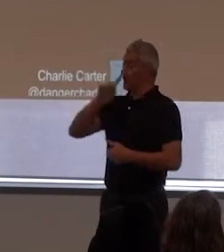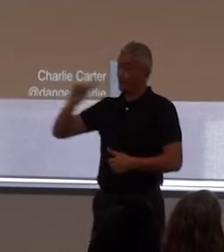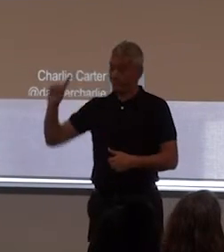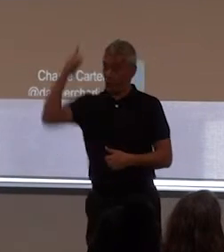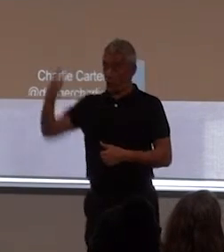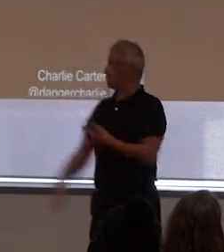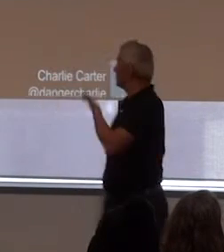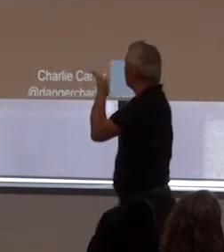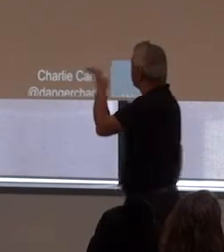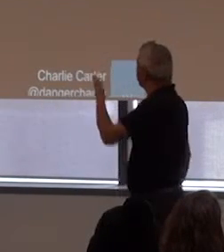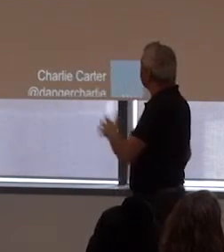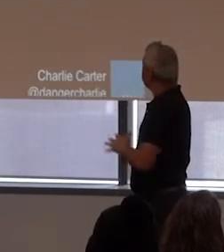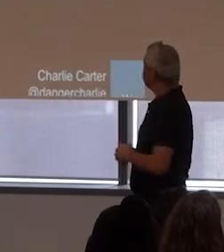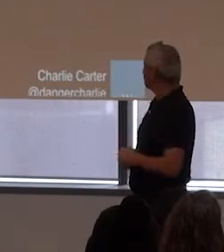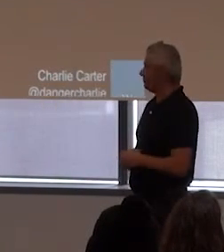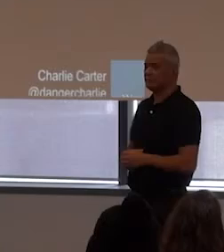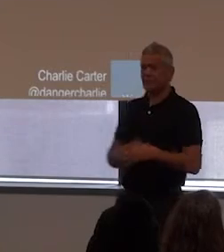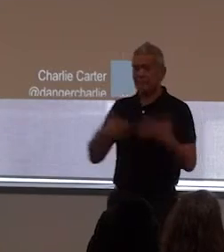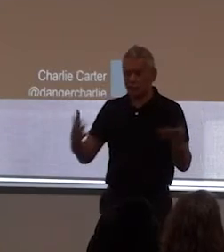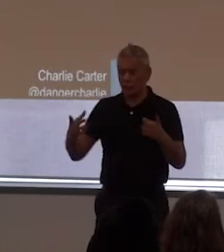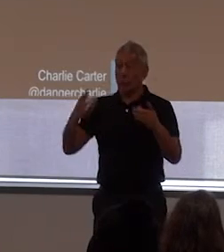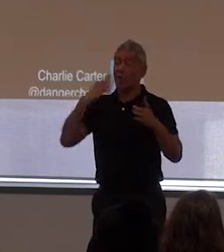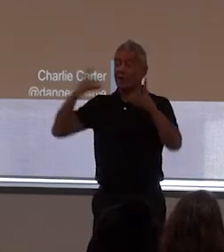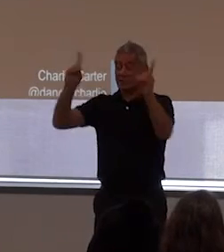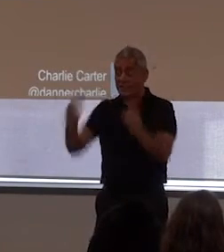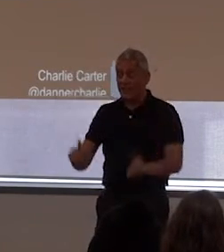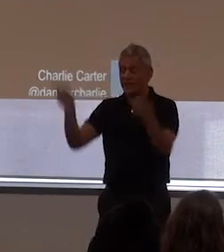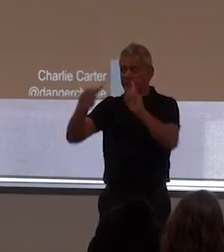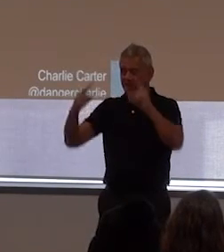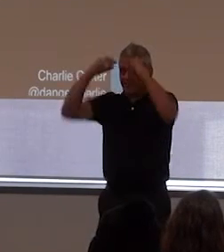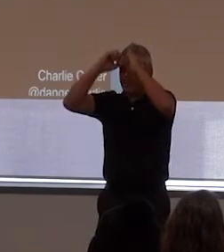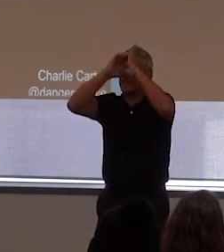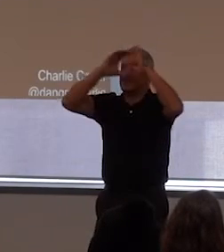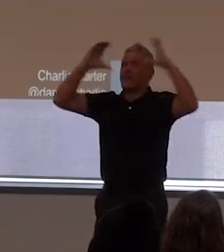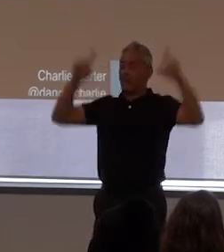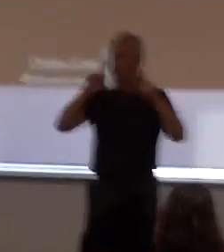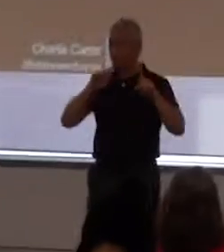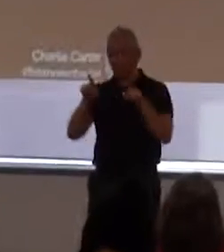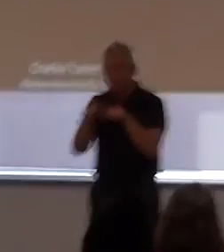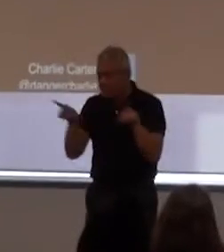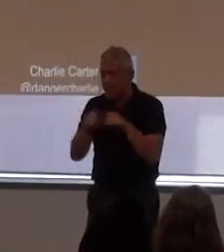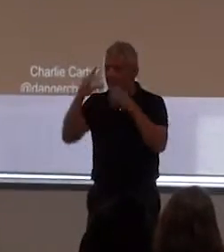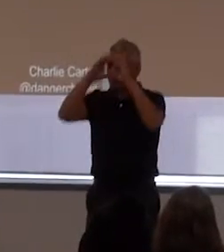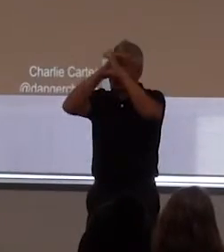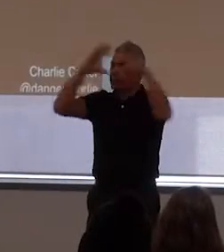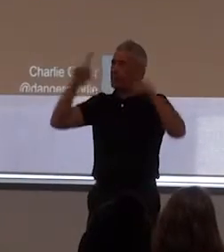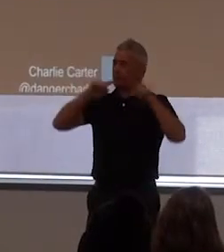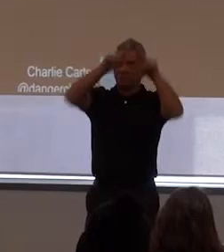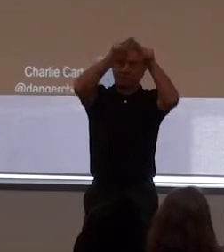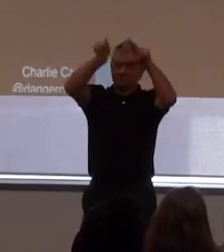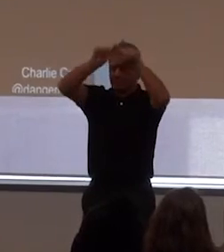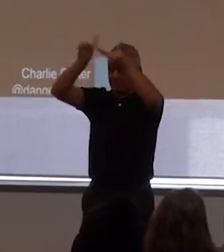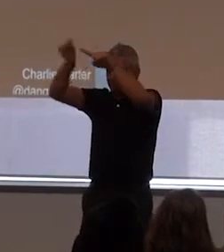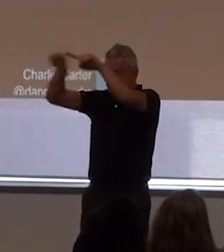It's designed for differences. So when we talk about people first, what we're doing is we're talking about